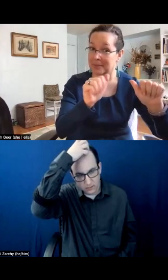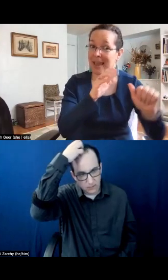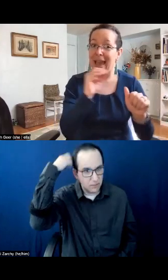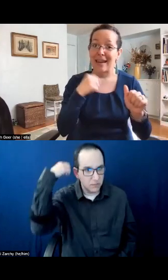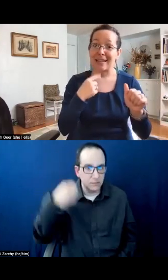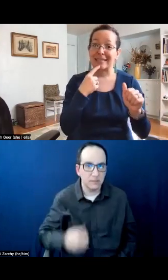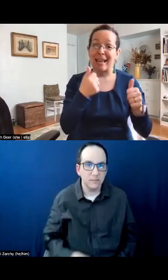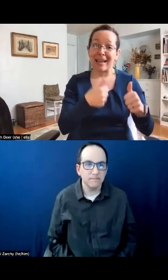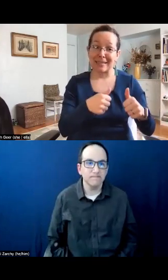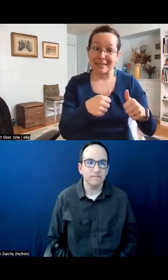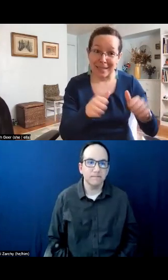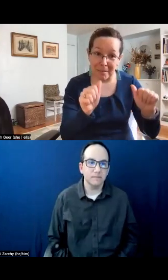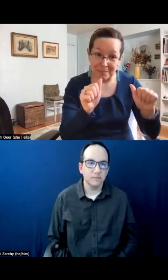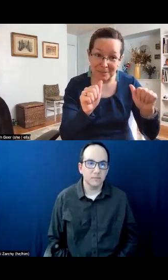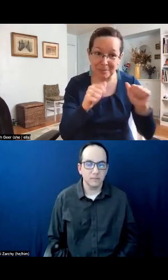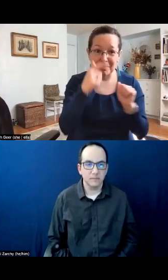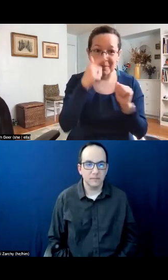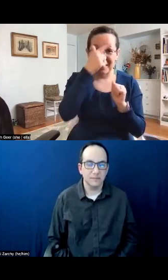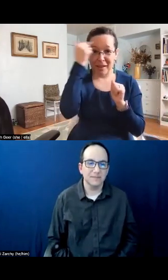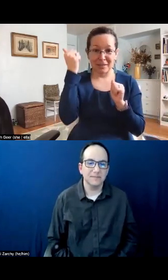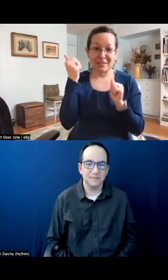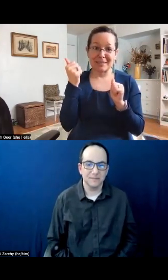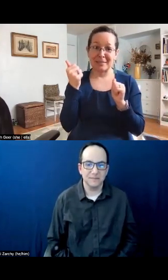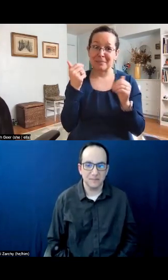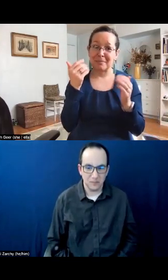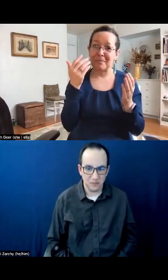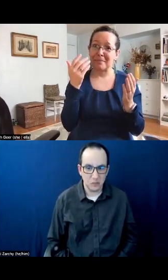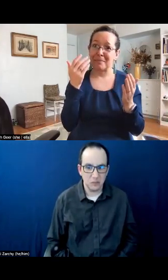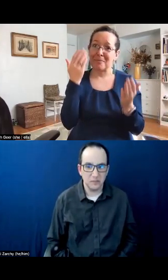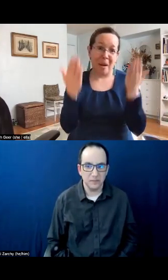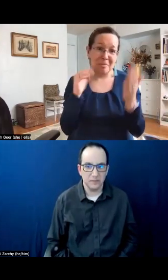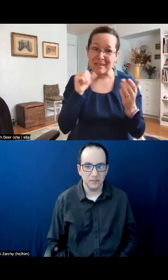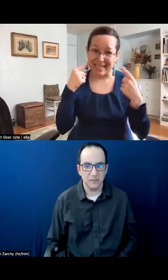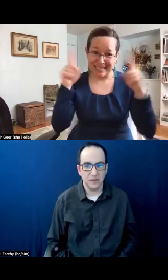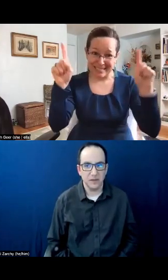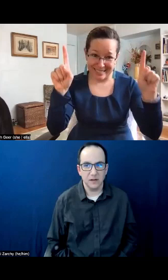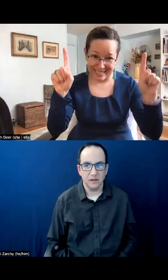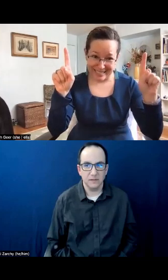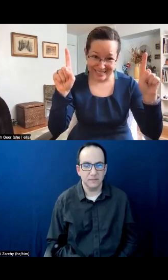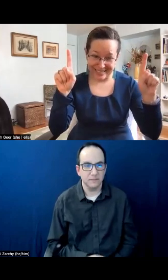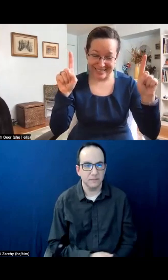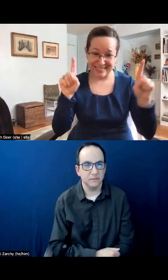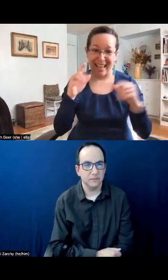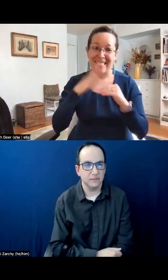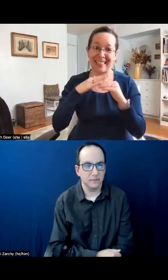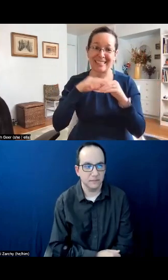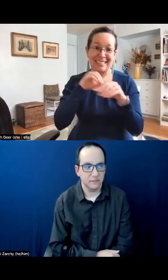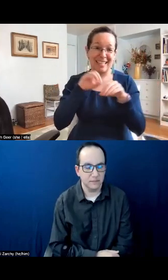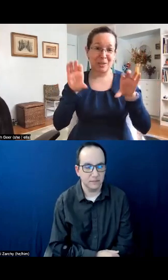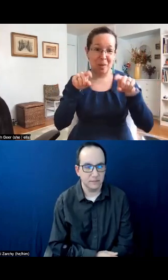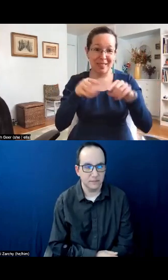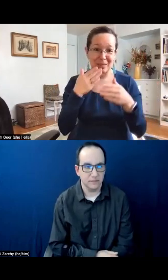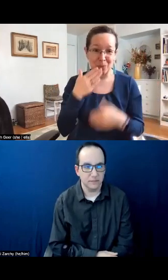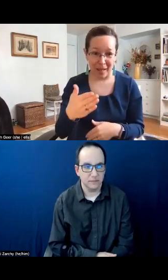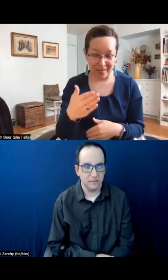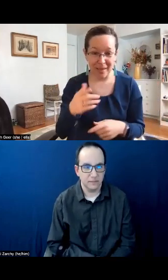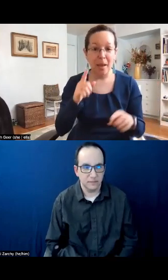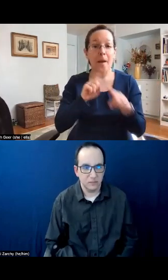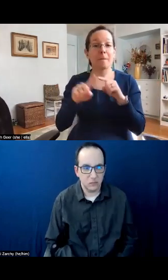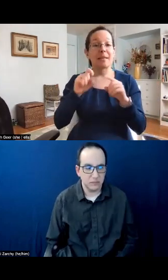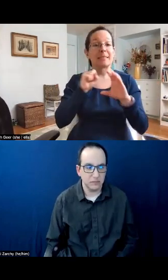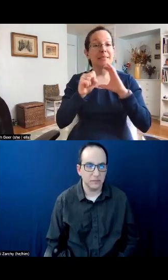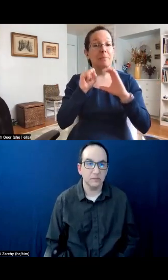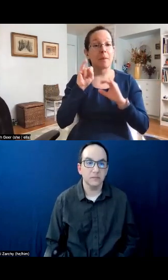clarity, it is an attempt. And I'm very clear here when I say an attempt, because it is likely not to be